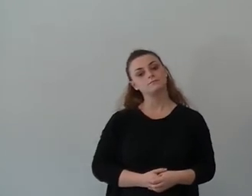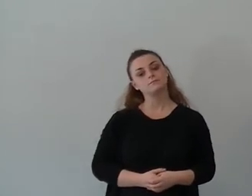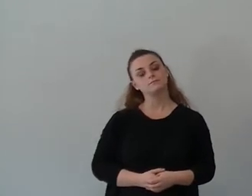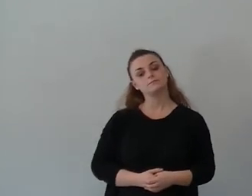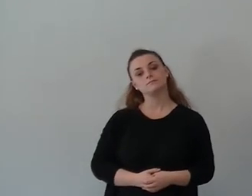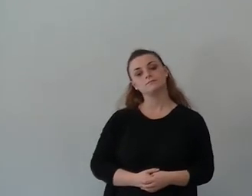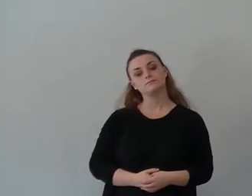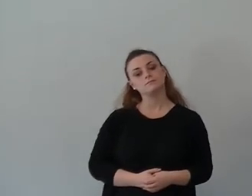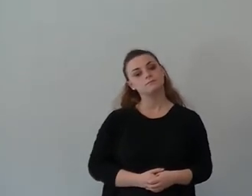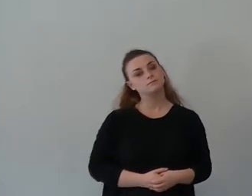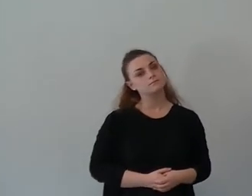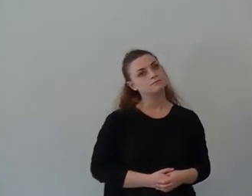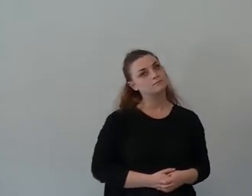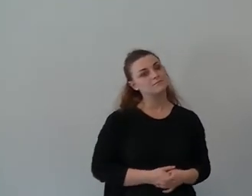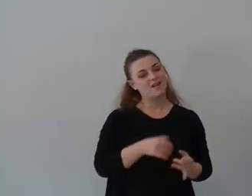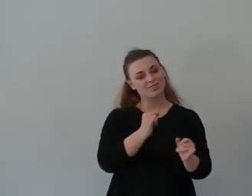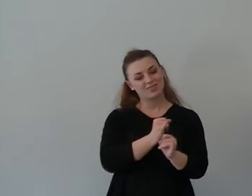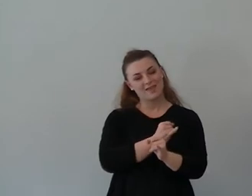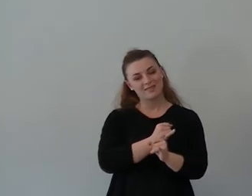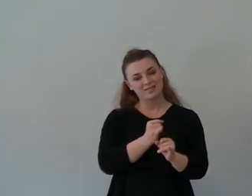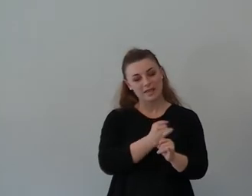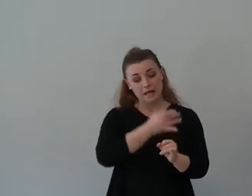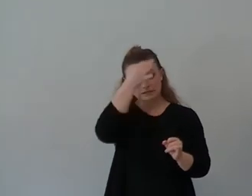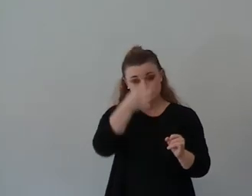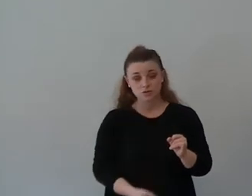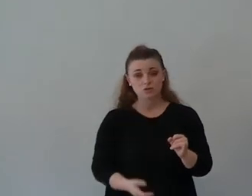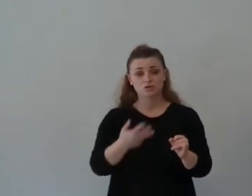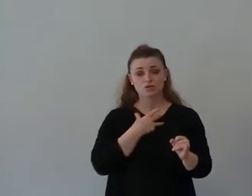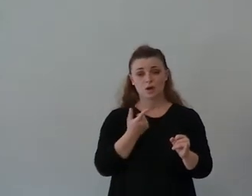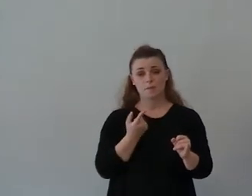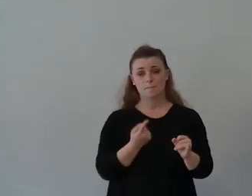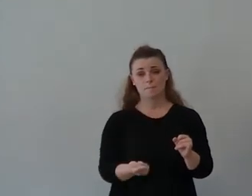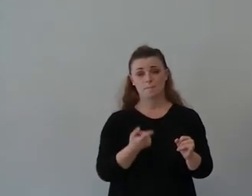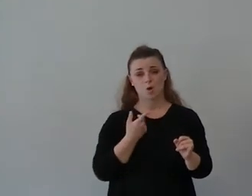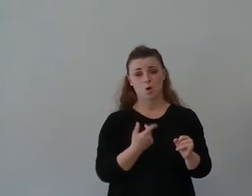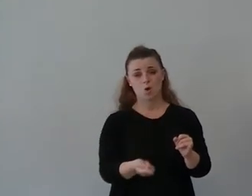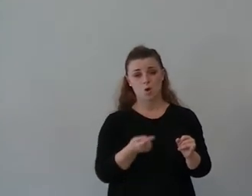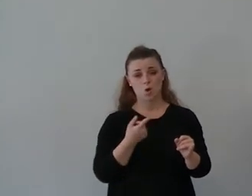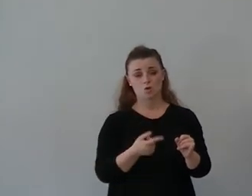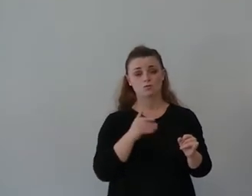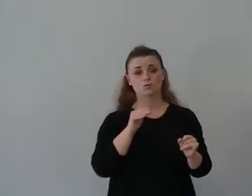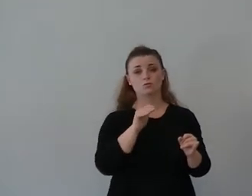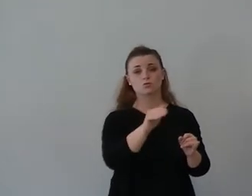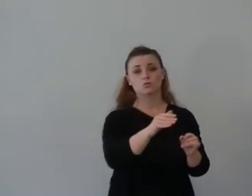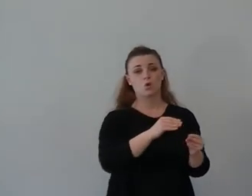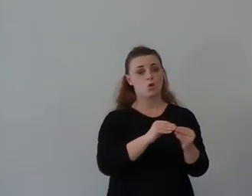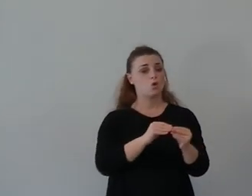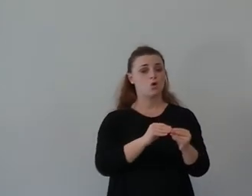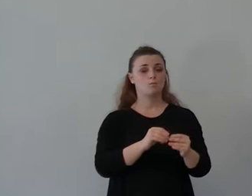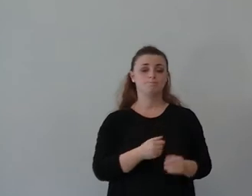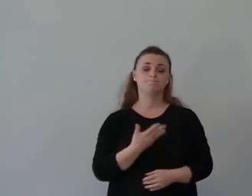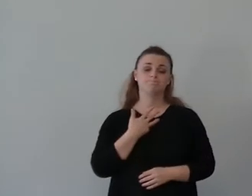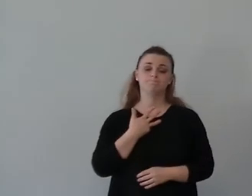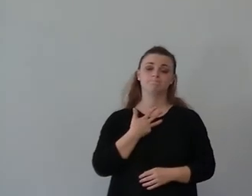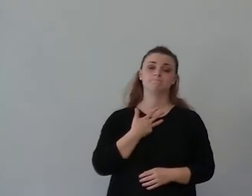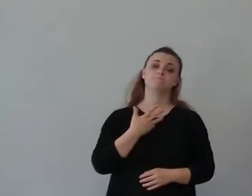dettagli, cose certe su cosa sta preparando e come sarà. So I ask if you have your pencil at home